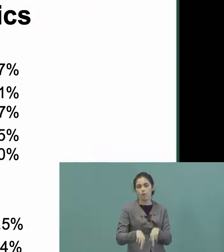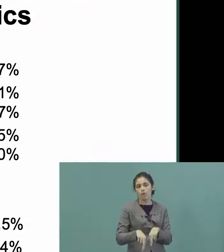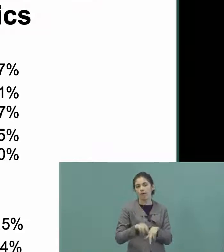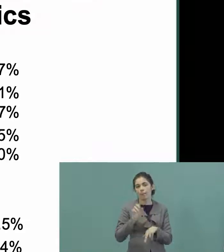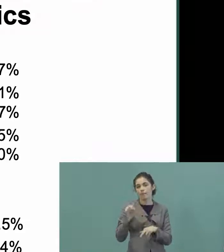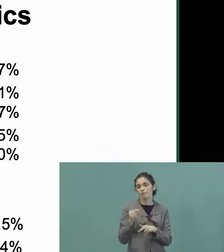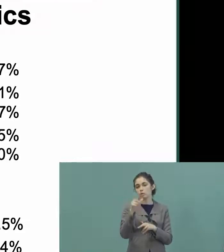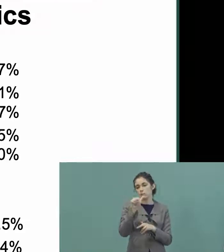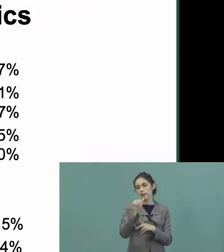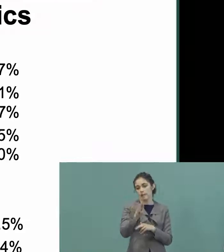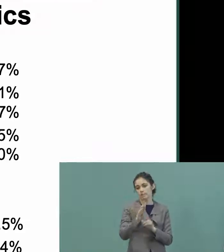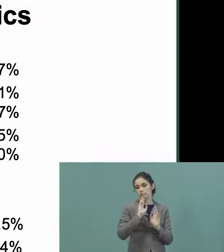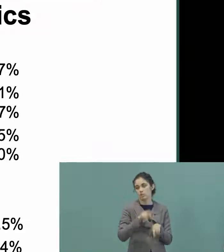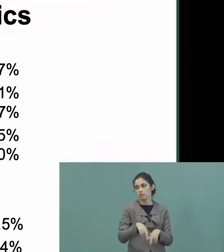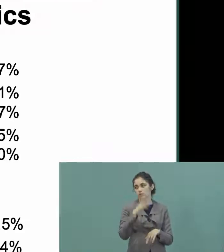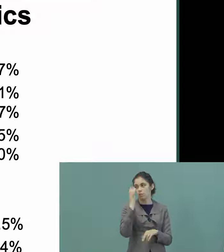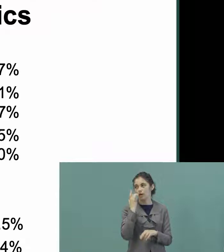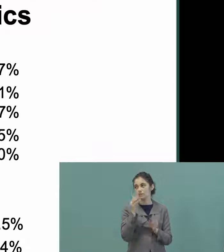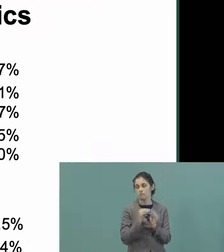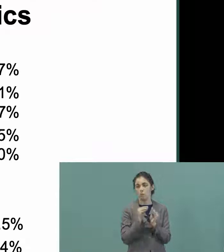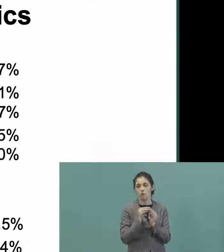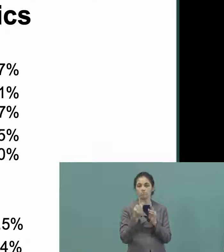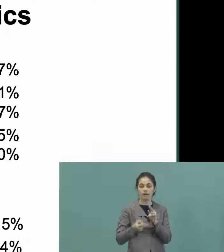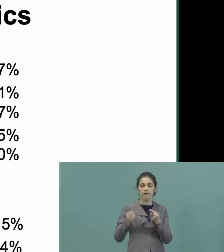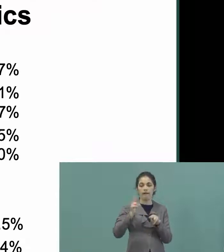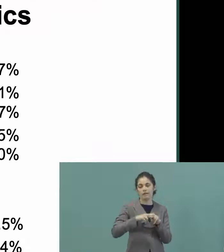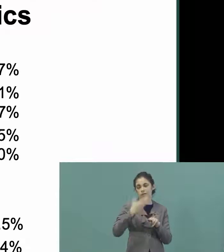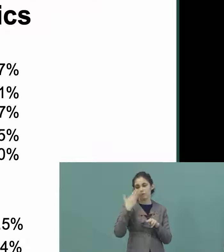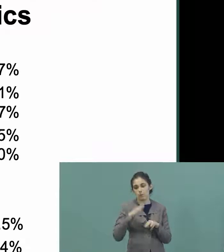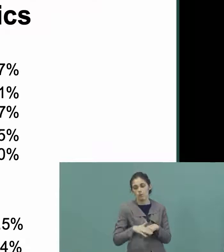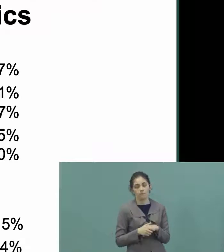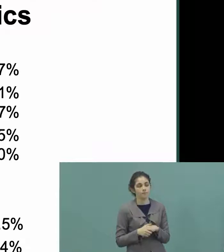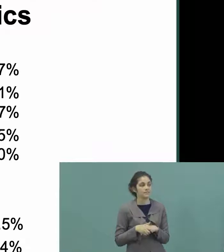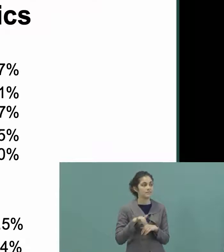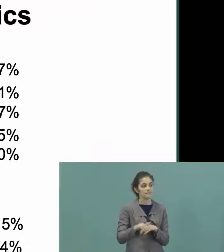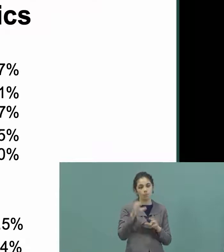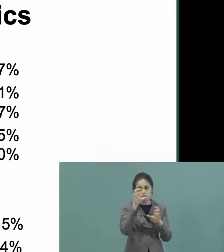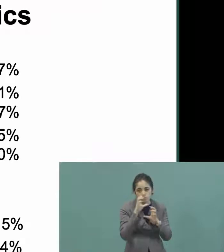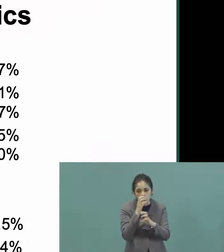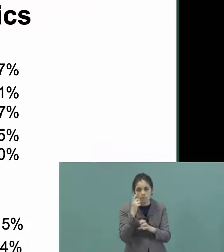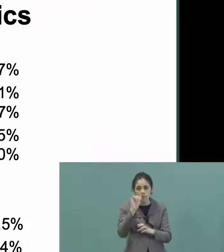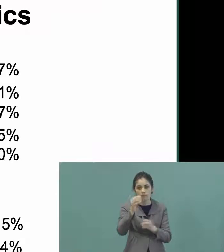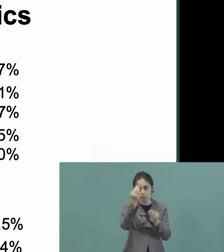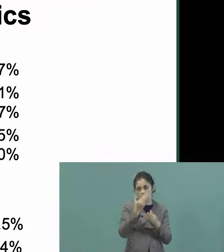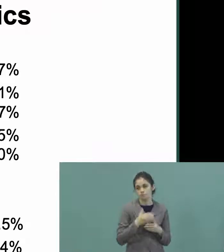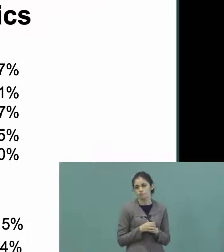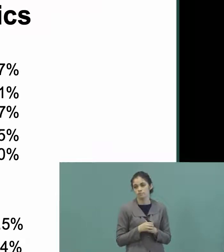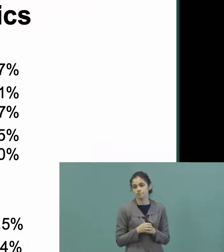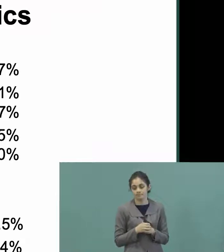initial lab report, which is why it's a little bit higher unknown, but we're still seeking that information.